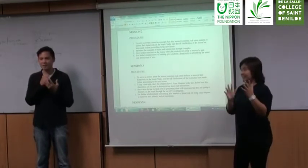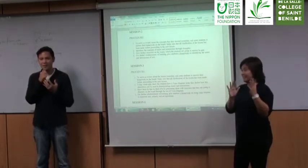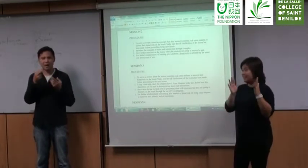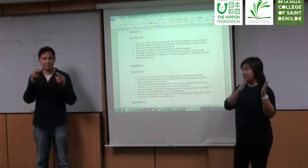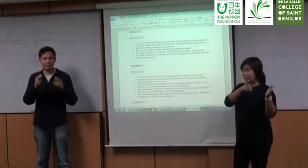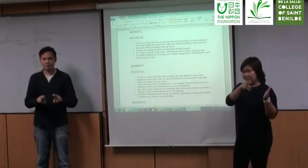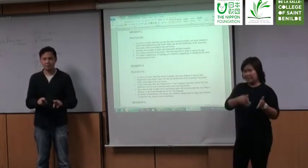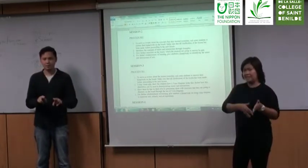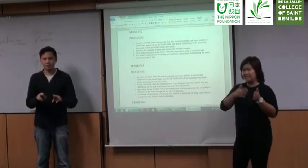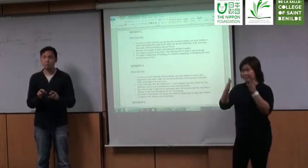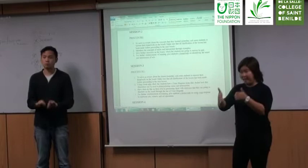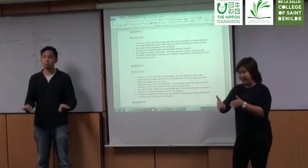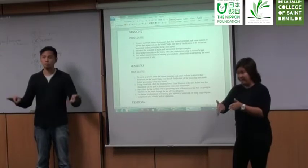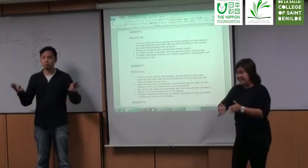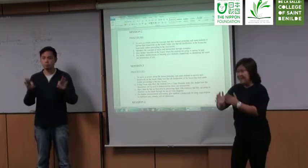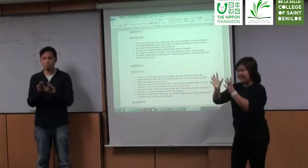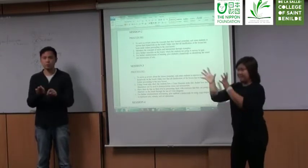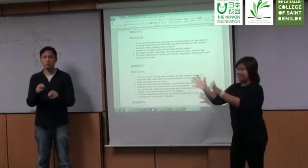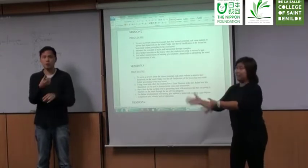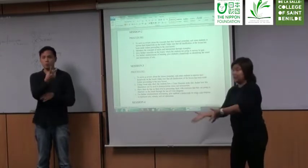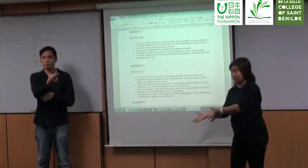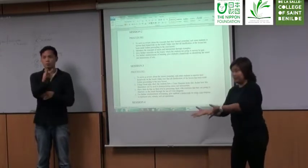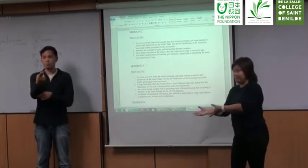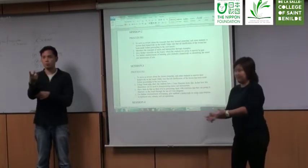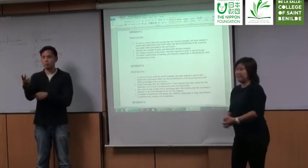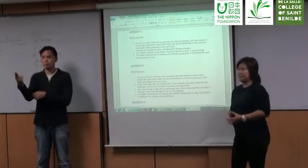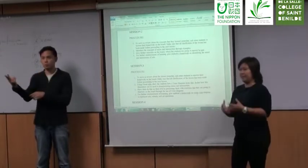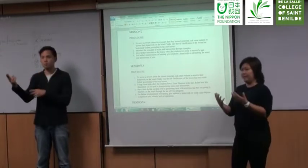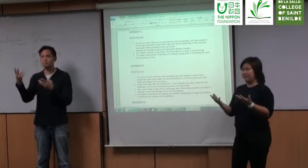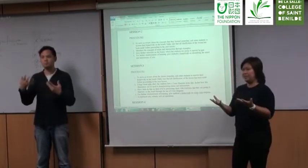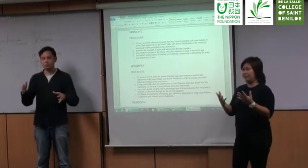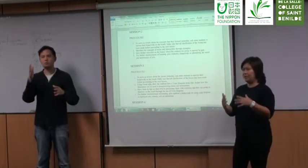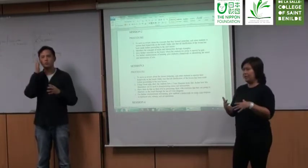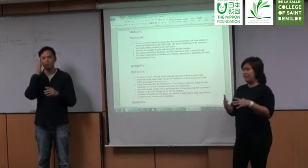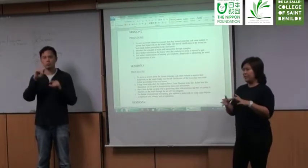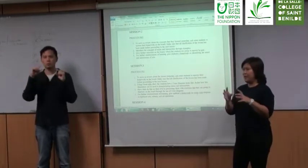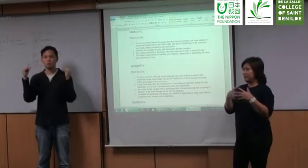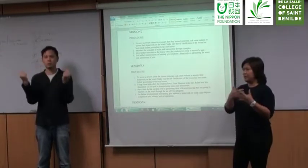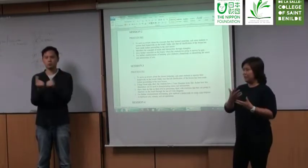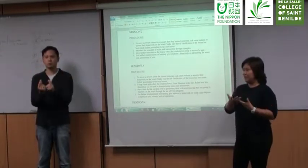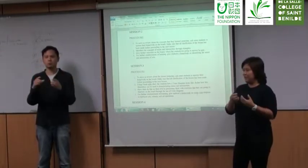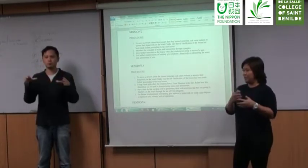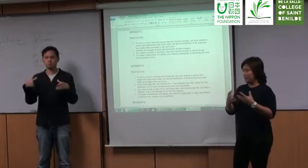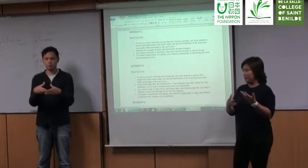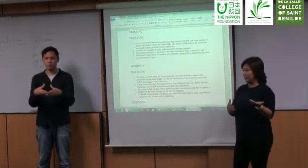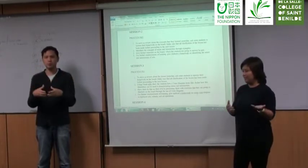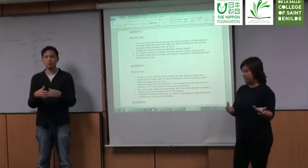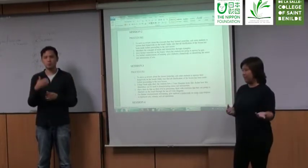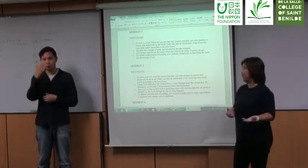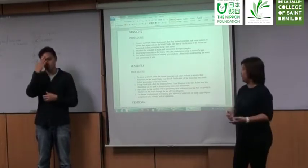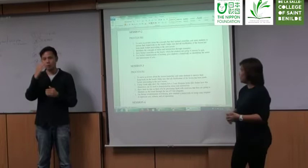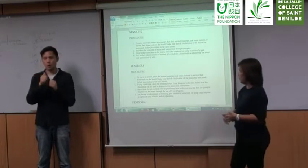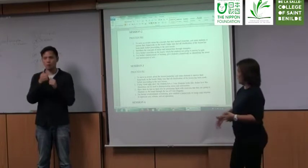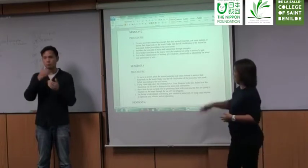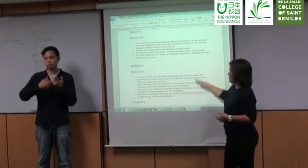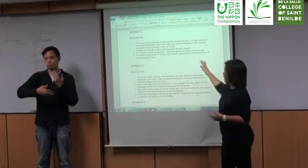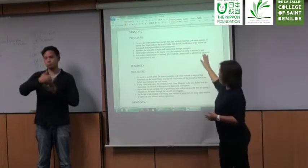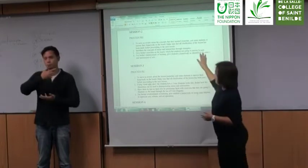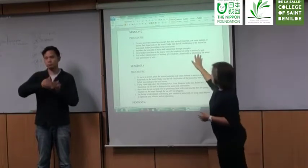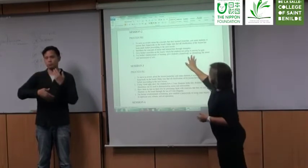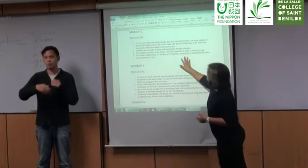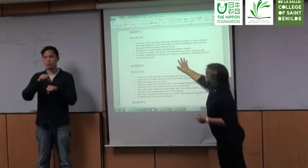I think that's good that there's a pair, and then so they also know how to deal and work with other